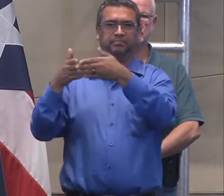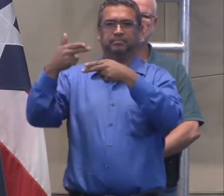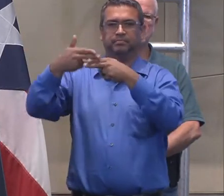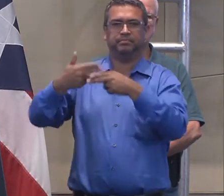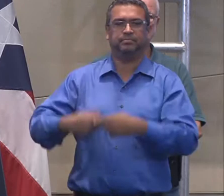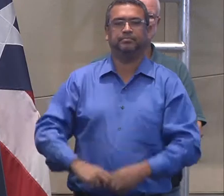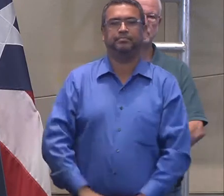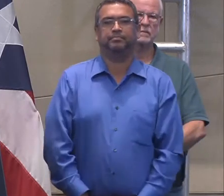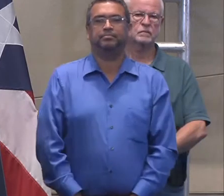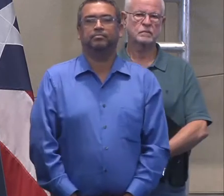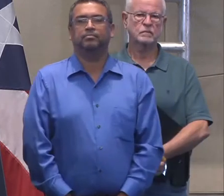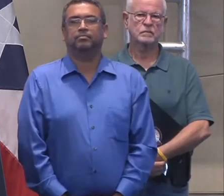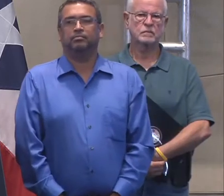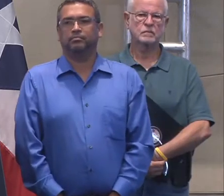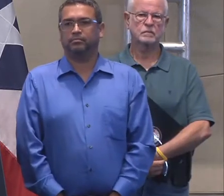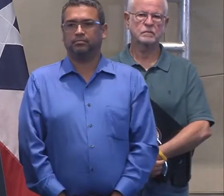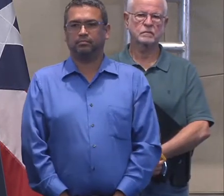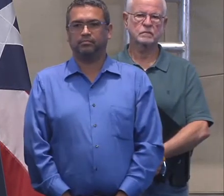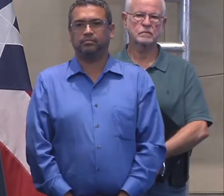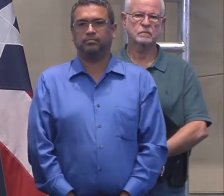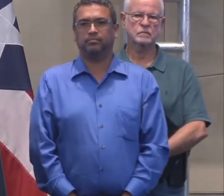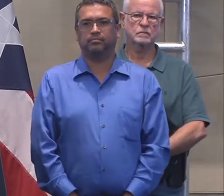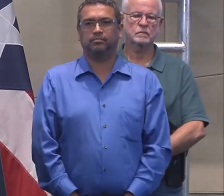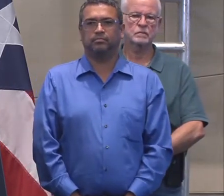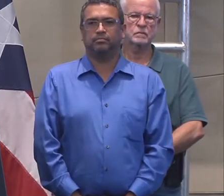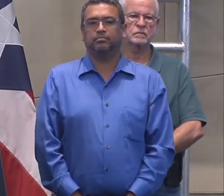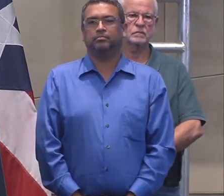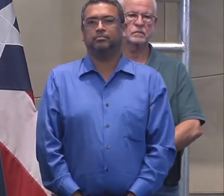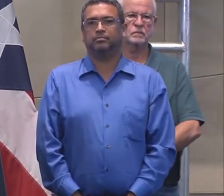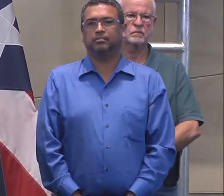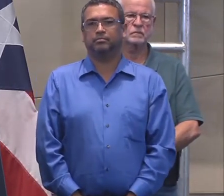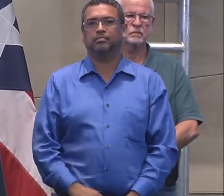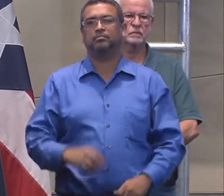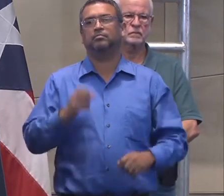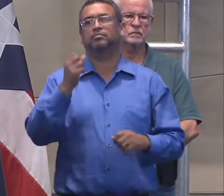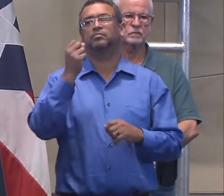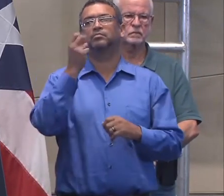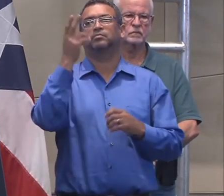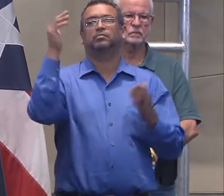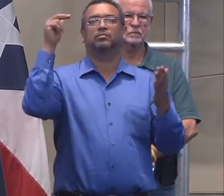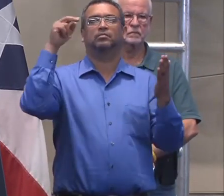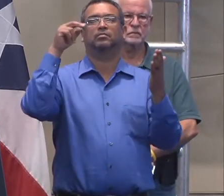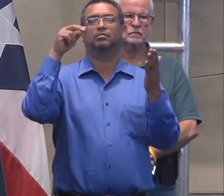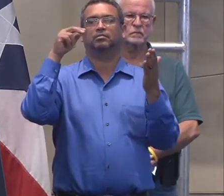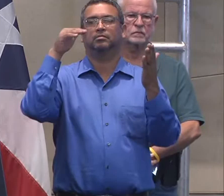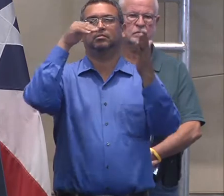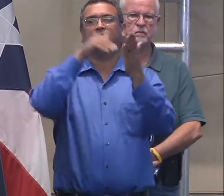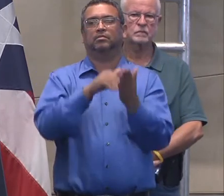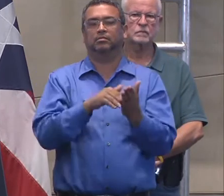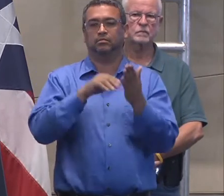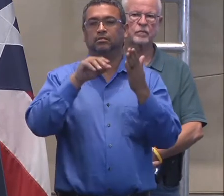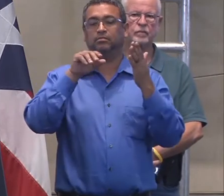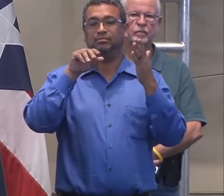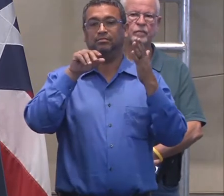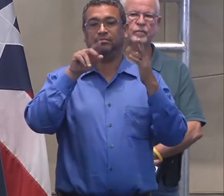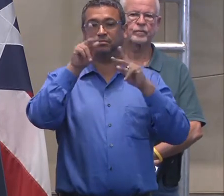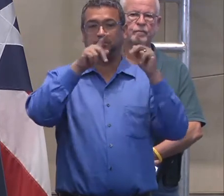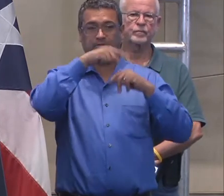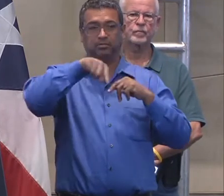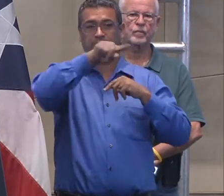and assets, we have 12,300 DOD personnel here in Puerto Rico,